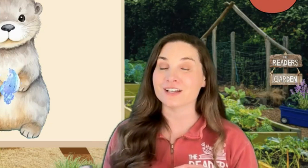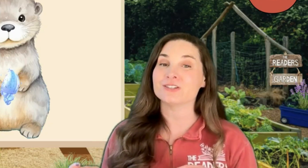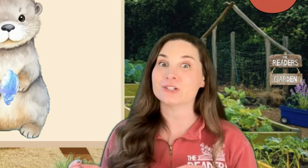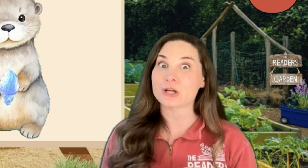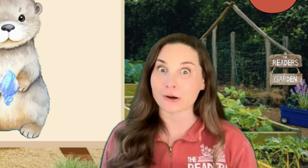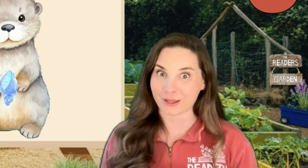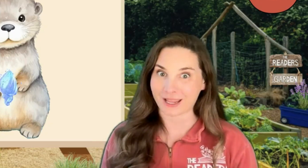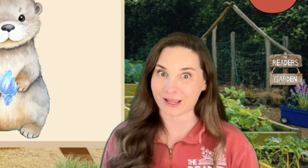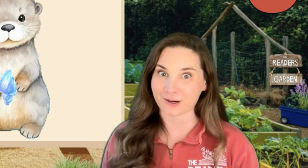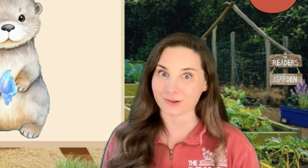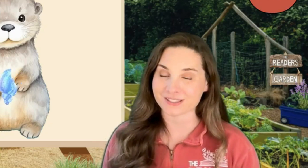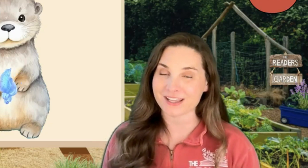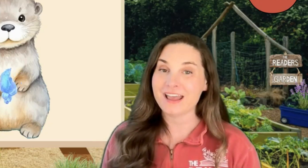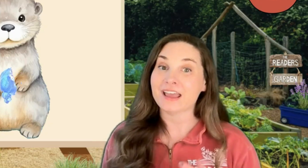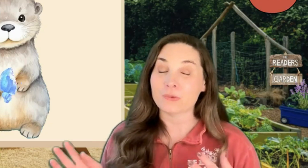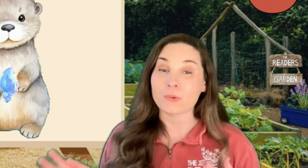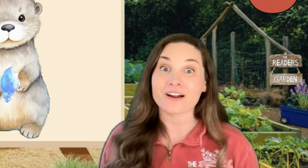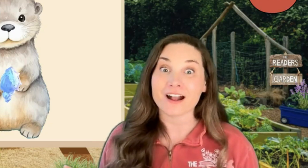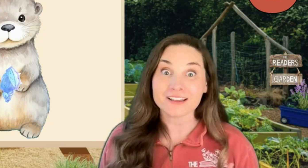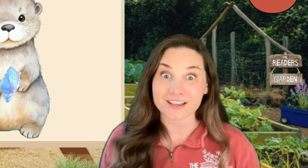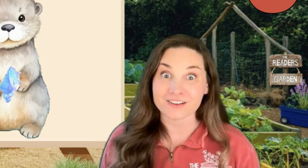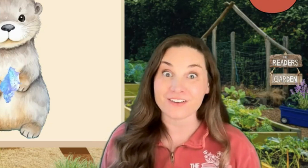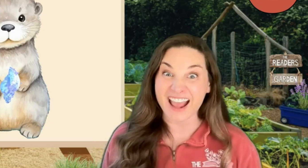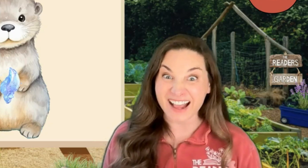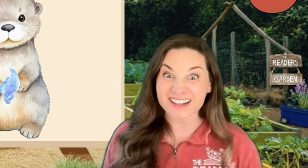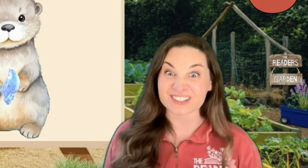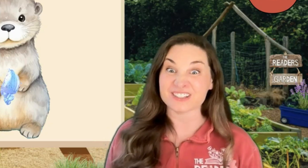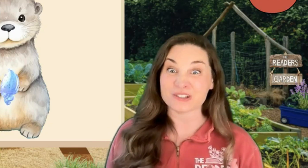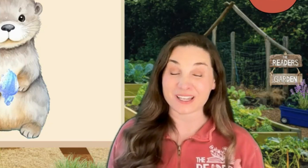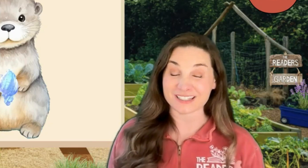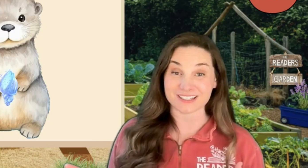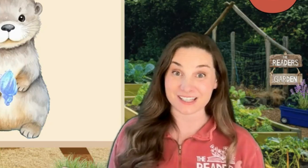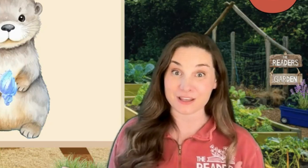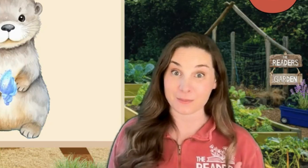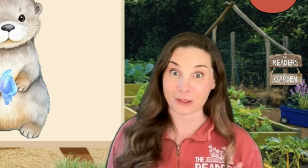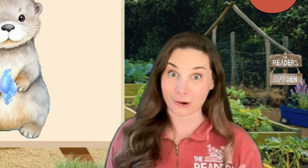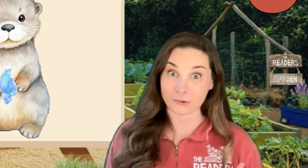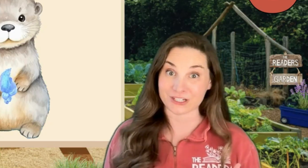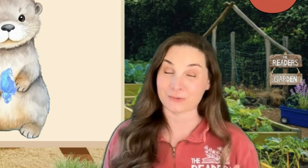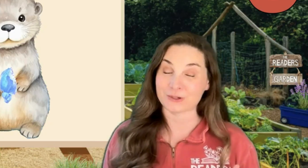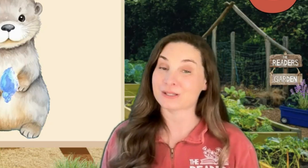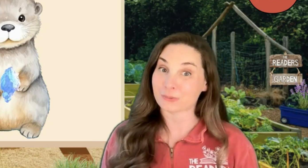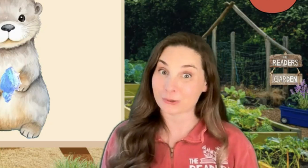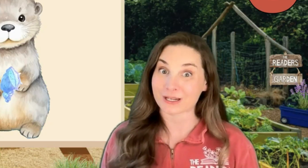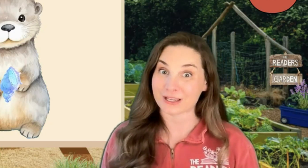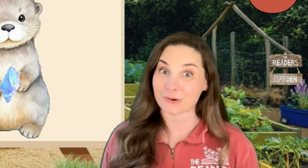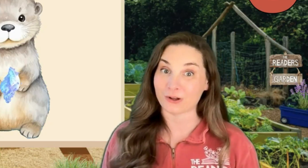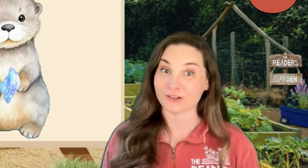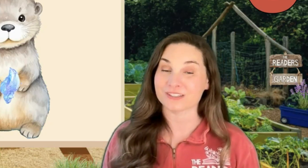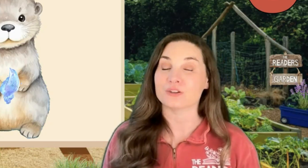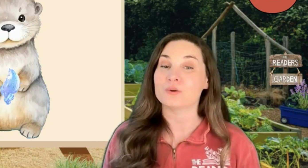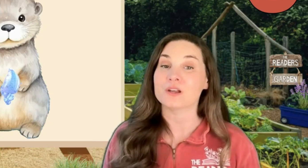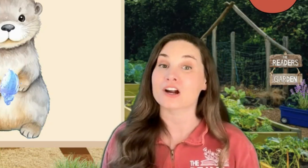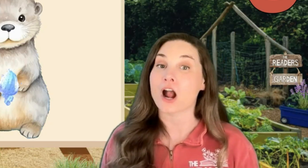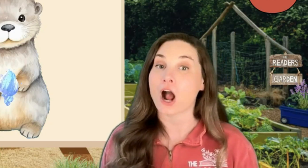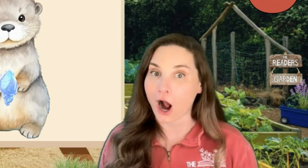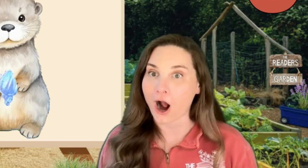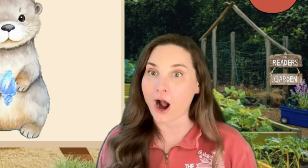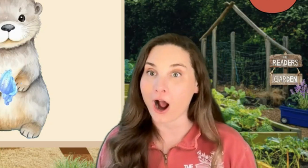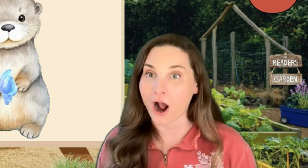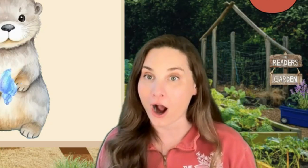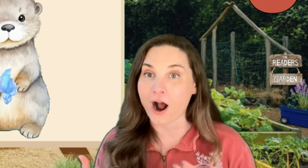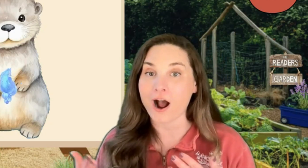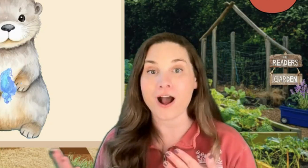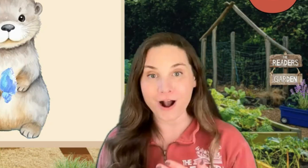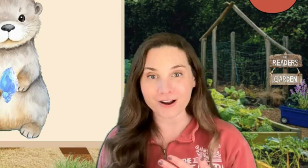they are such charming animals. And where I live, I actually do get to see them in the ocean, which is pretty cool. So you hear